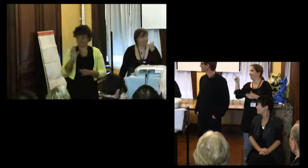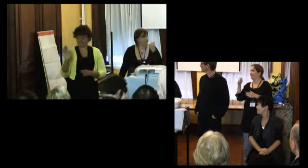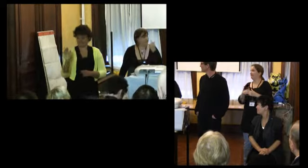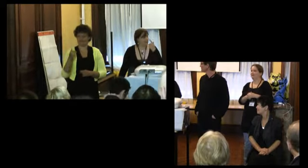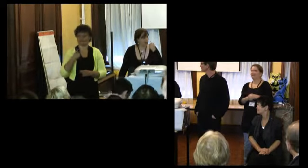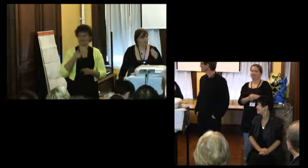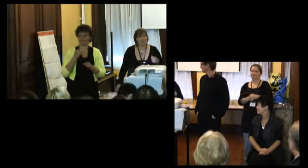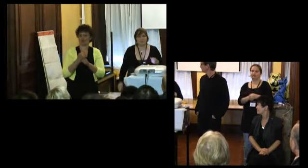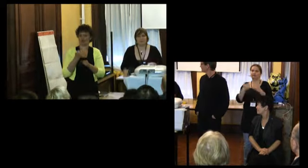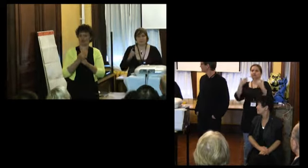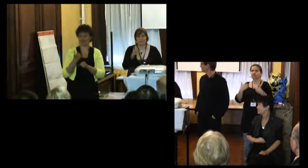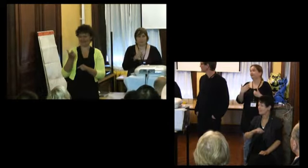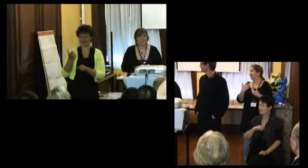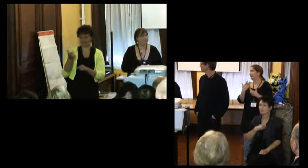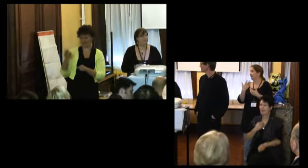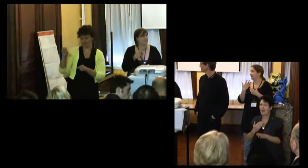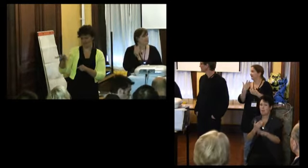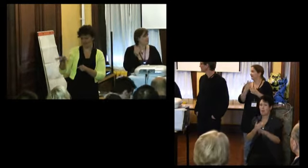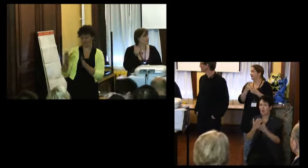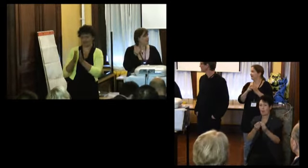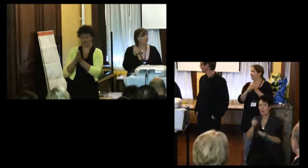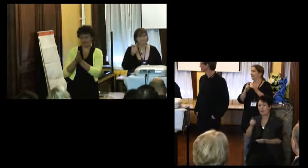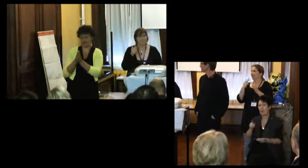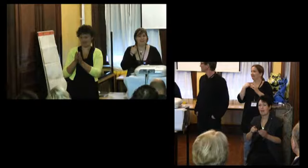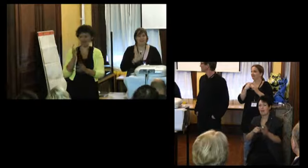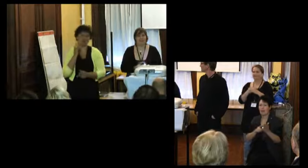I work in Grenoble as well with Olivier.